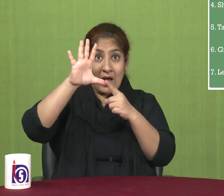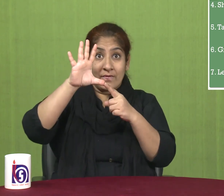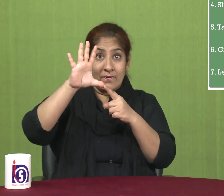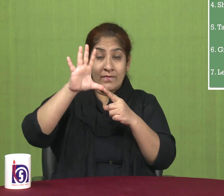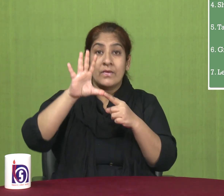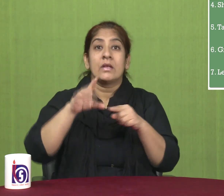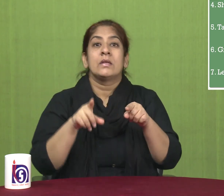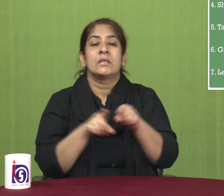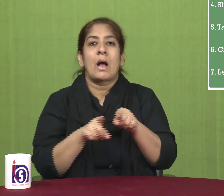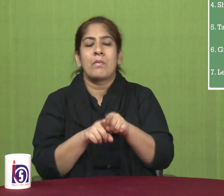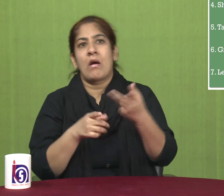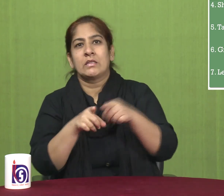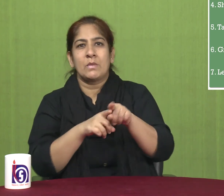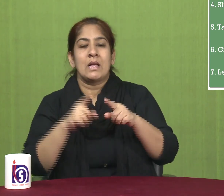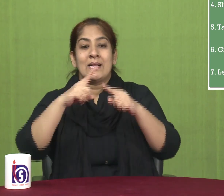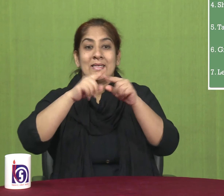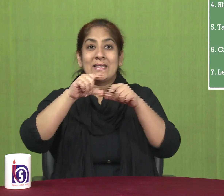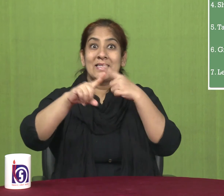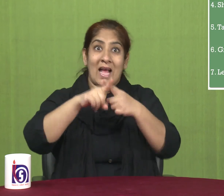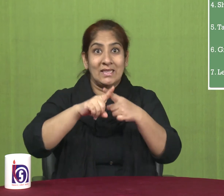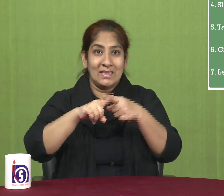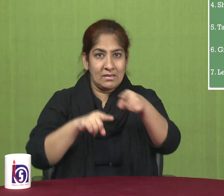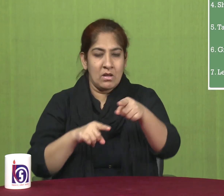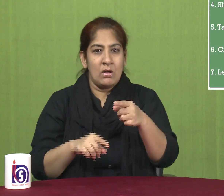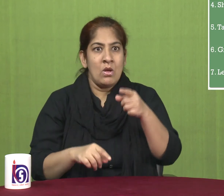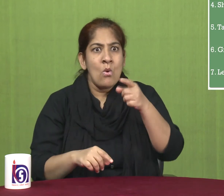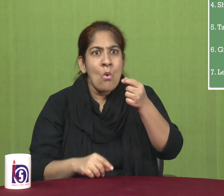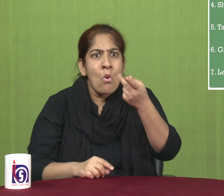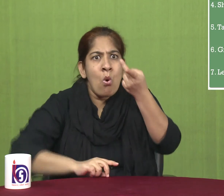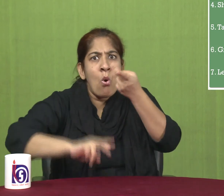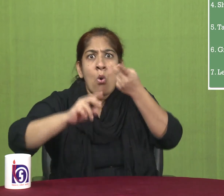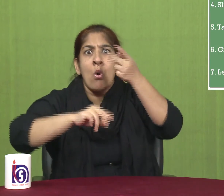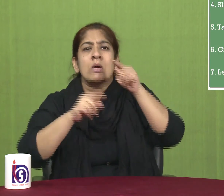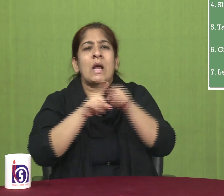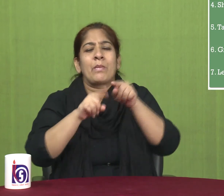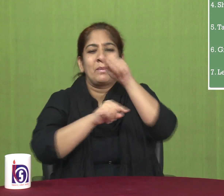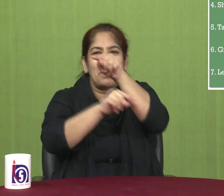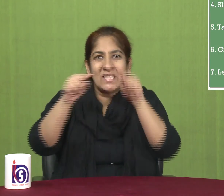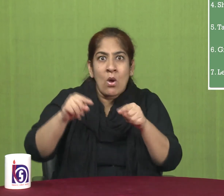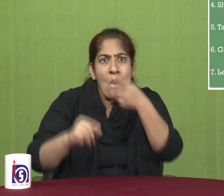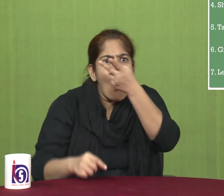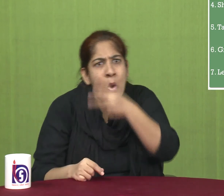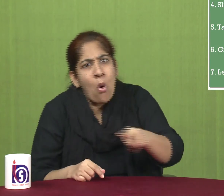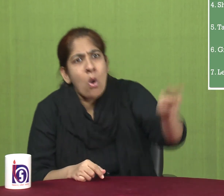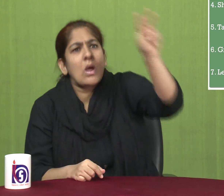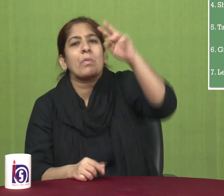The fifth point explains about the tax policies. Sometimes there are